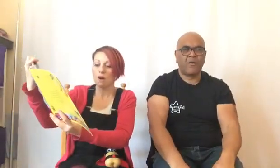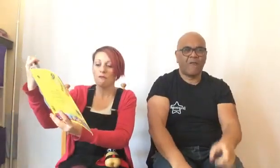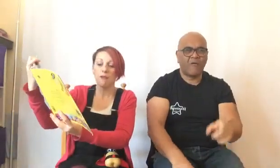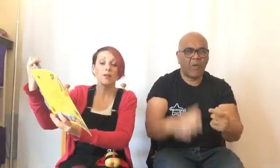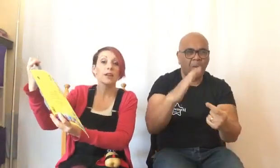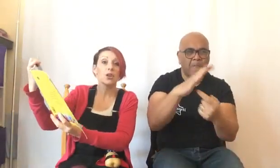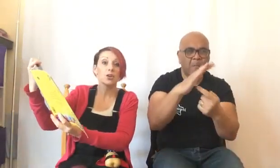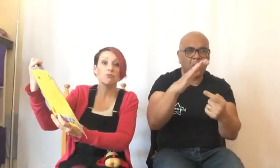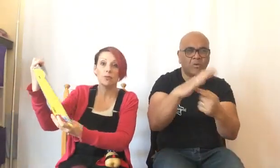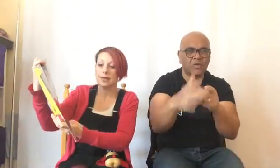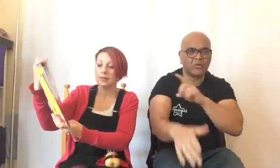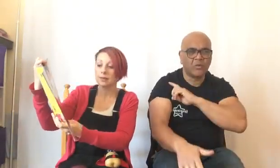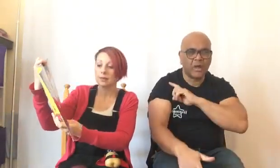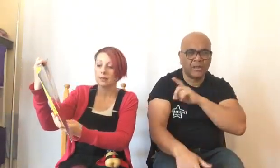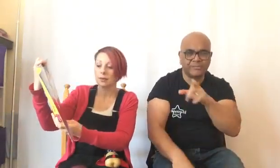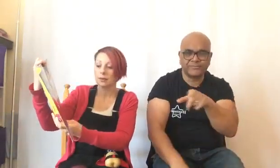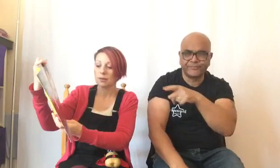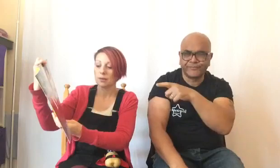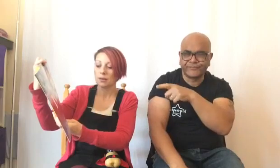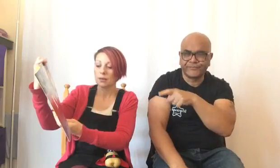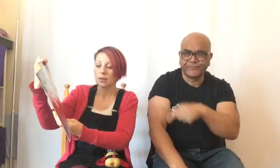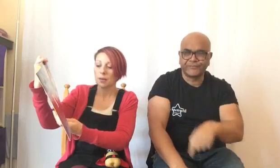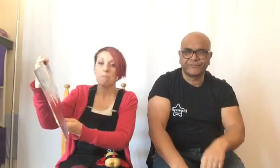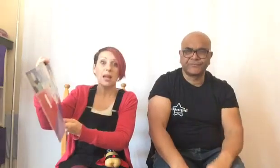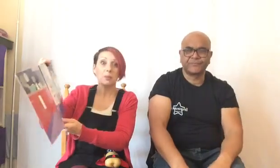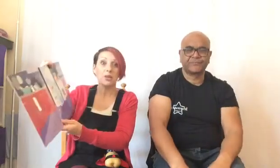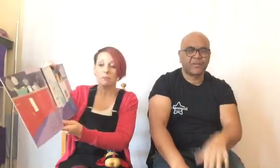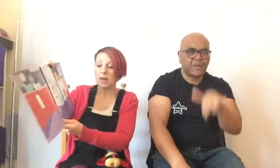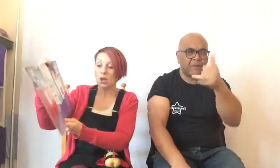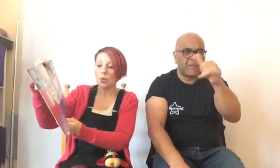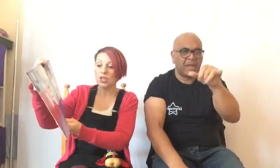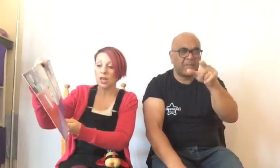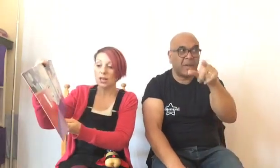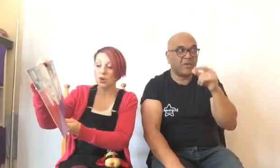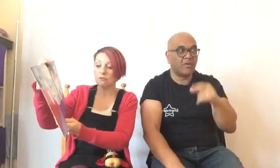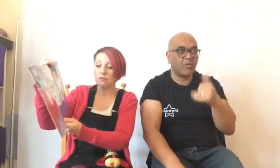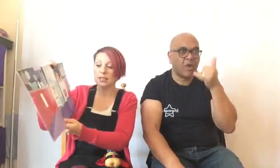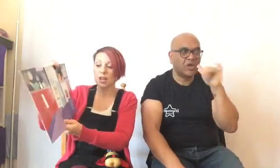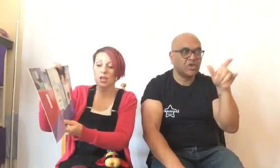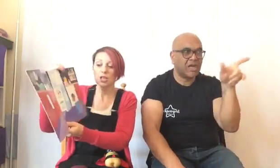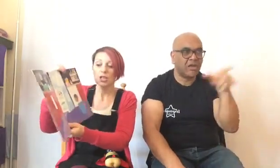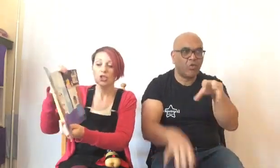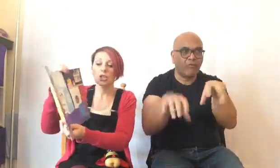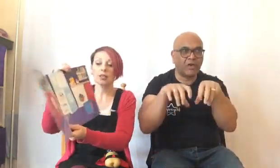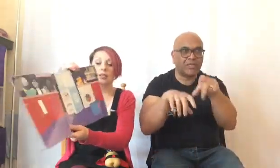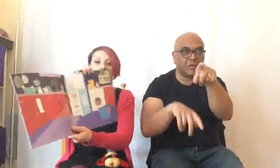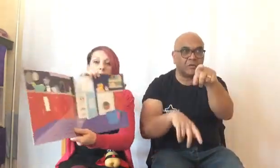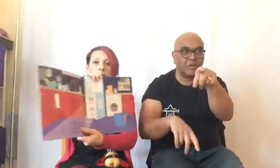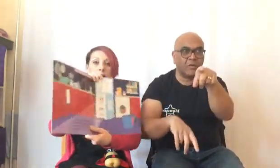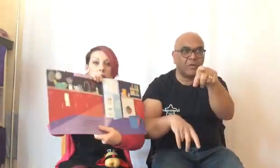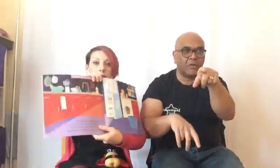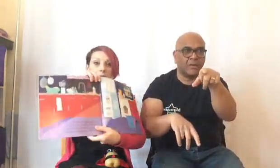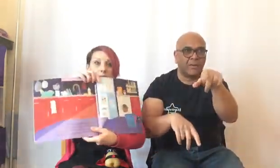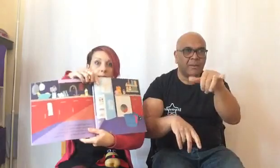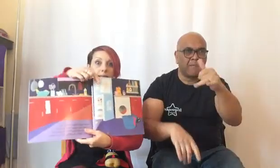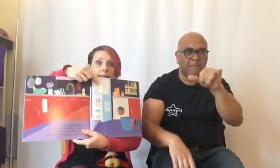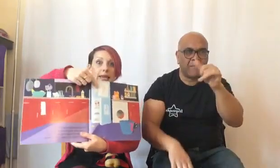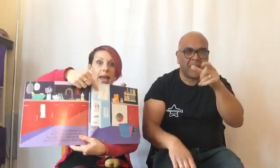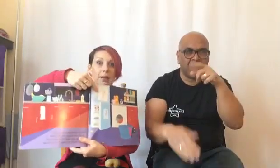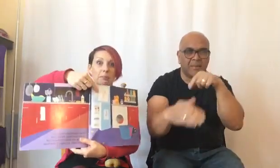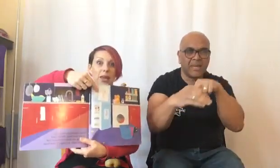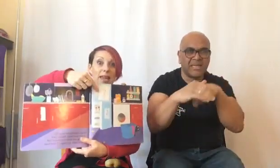for a very good reason. Maybe you'd better go and check your freezer just in case there's